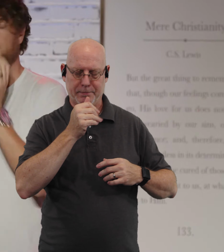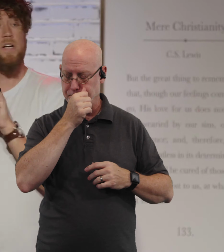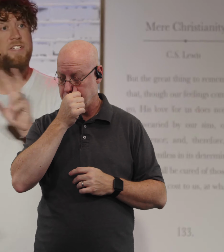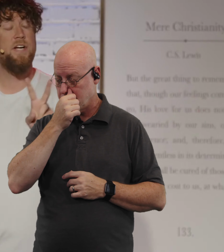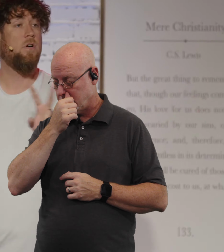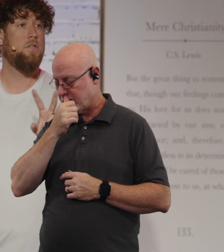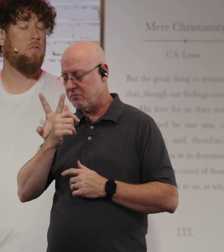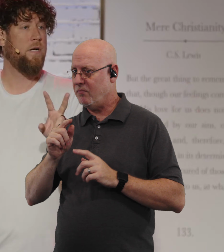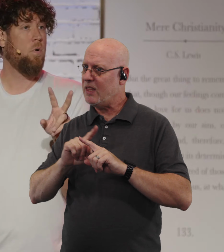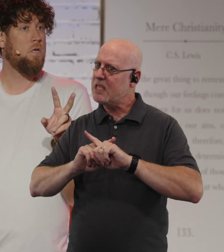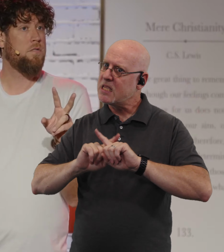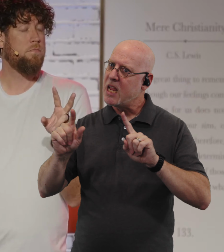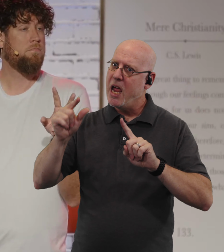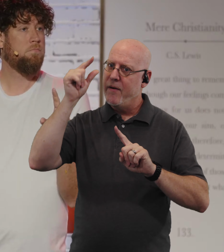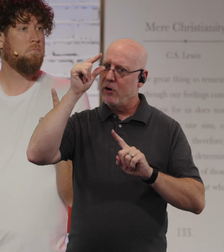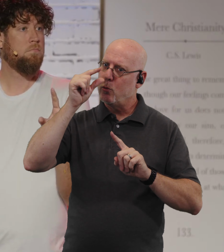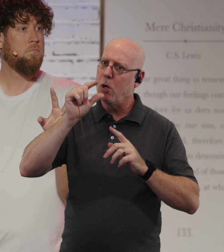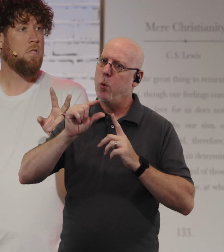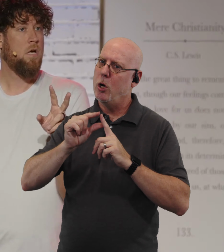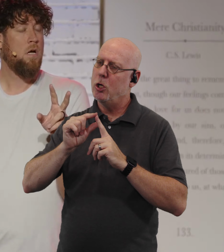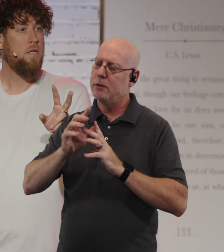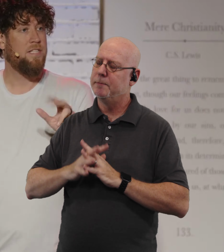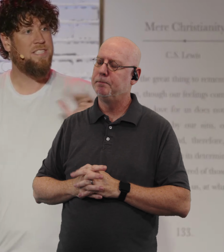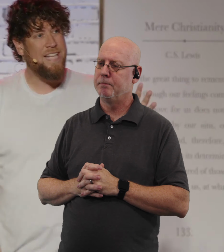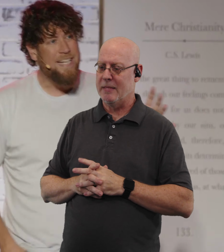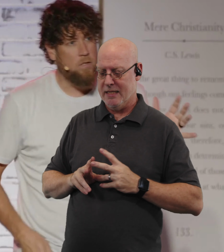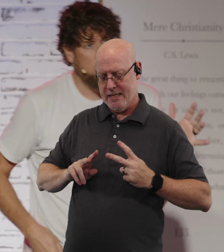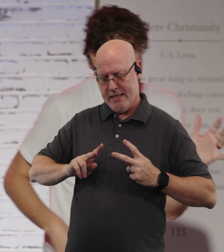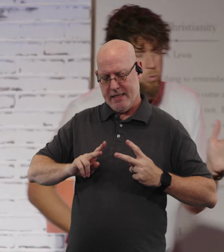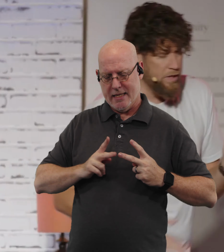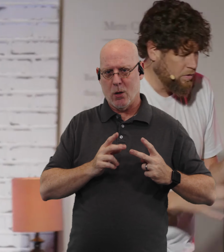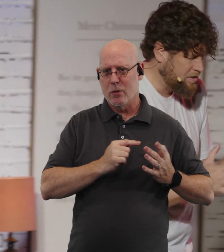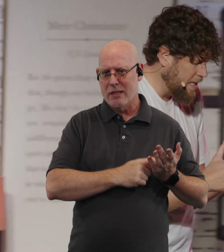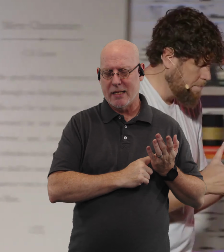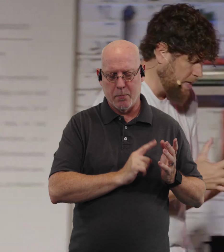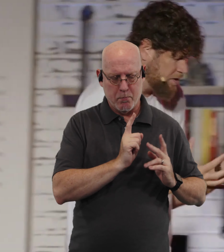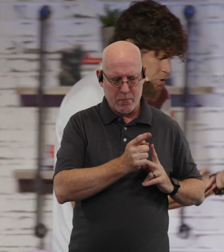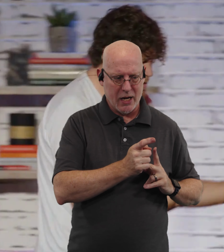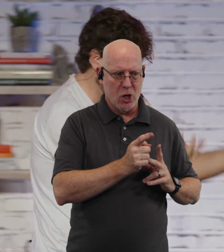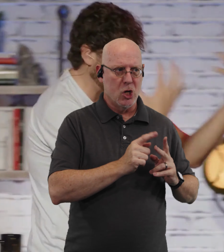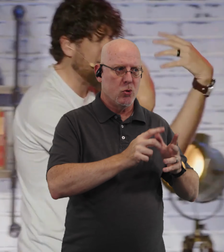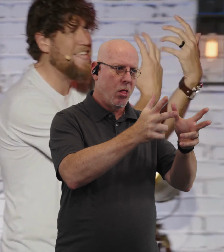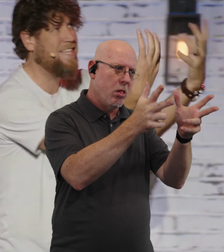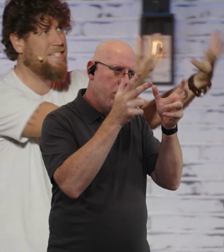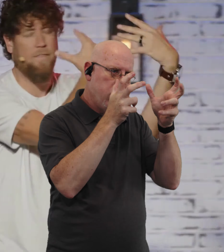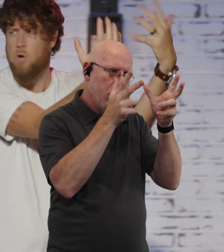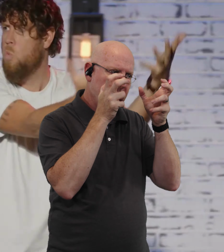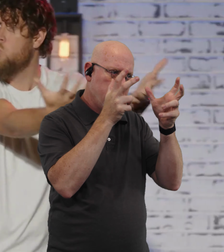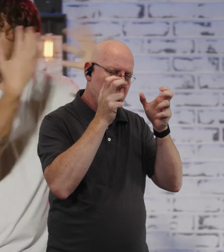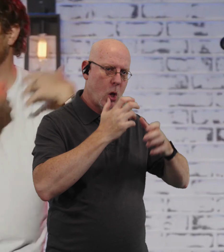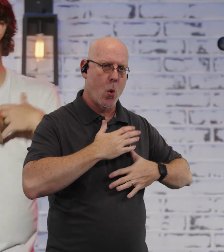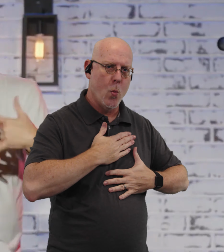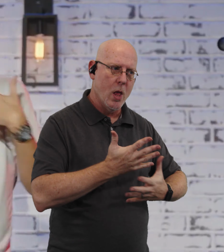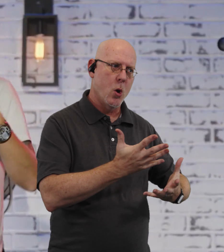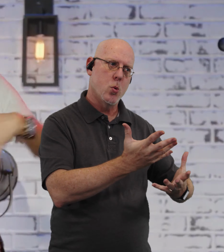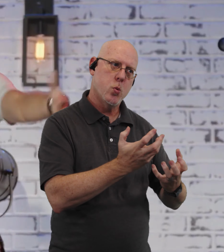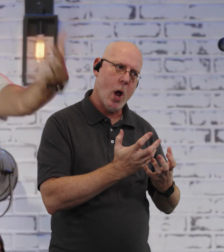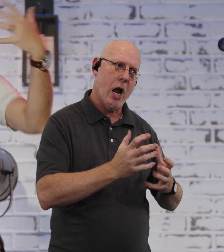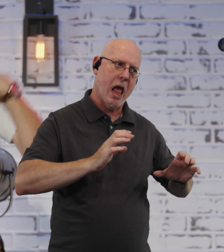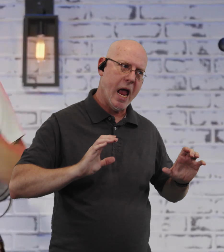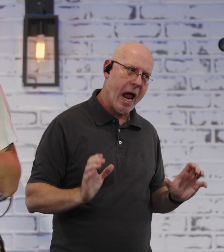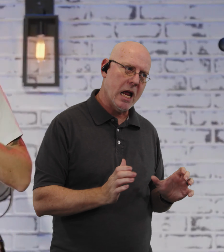later. And they're very different Greek words. The second, which we'll get to in a second, means to take in the gift, a willing